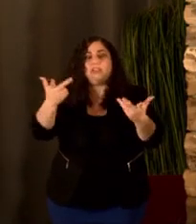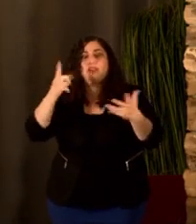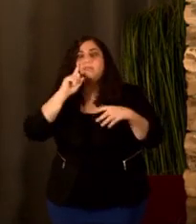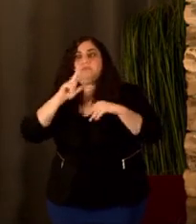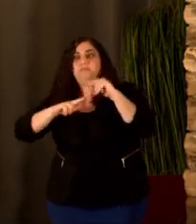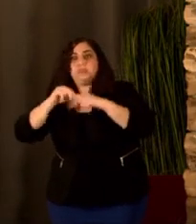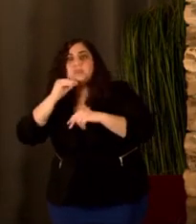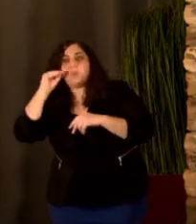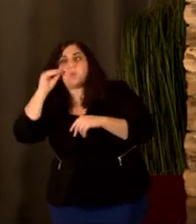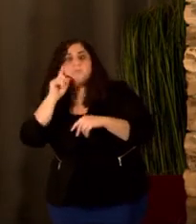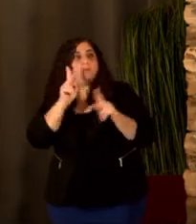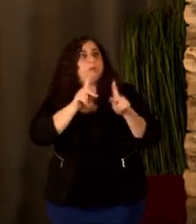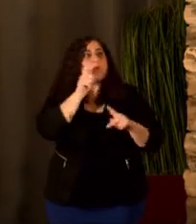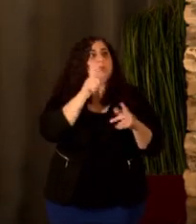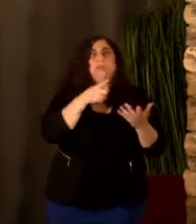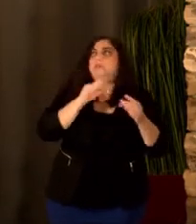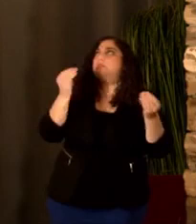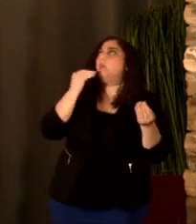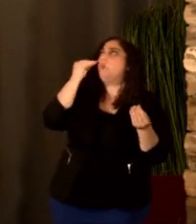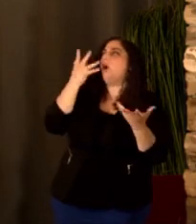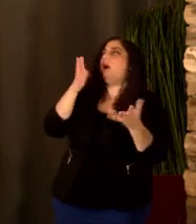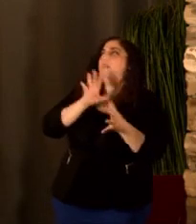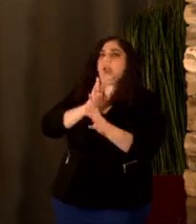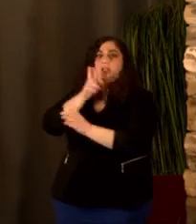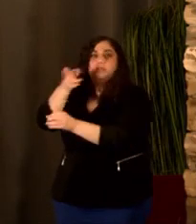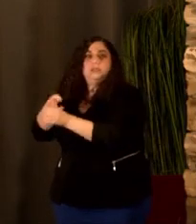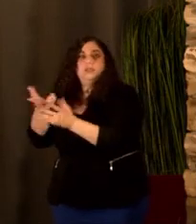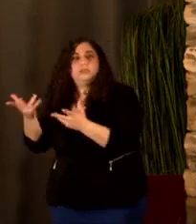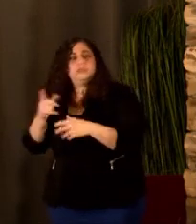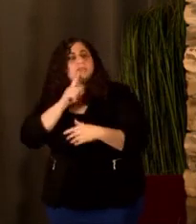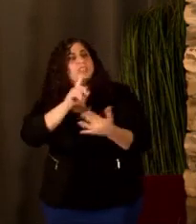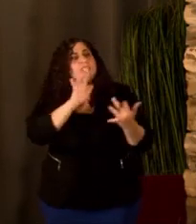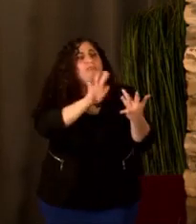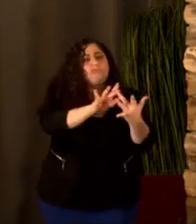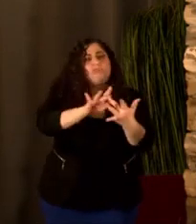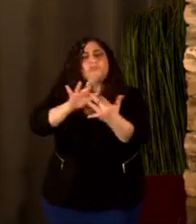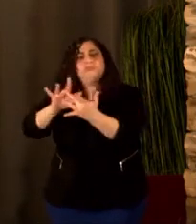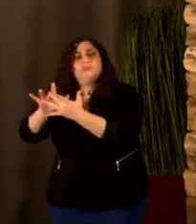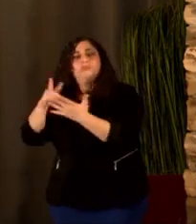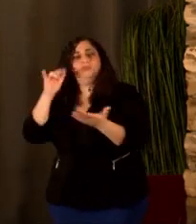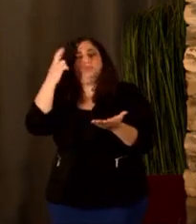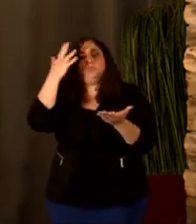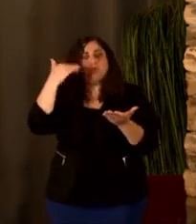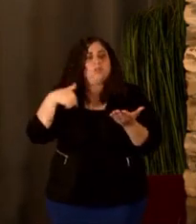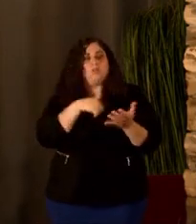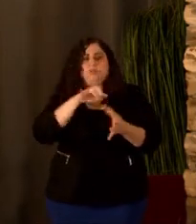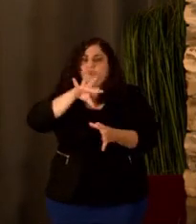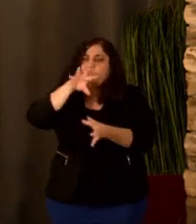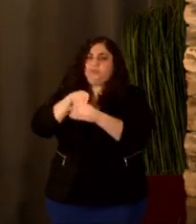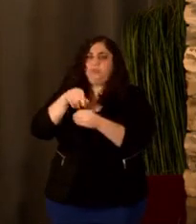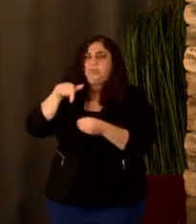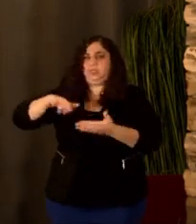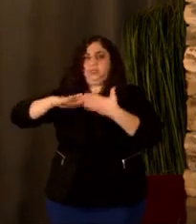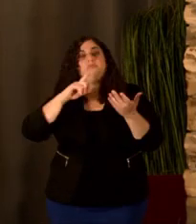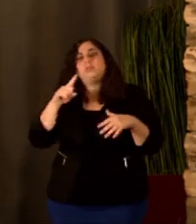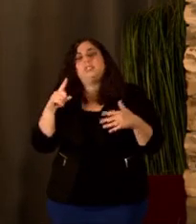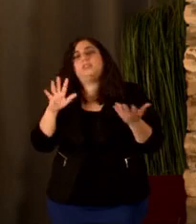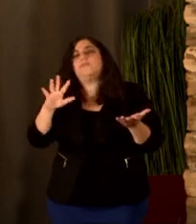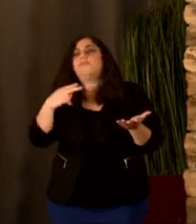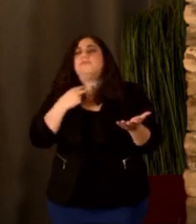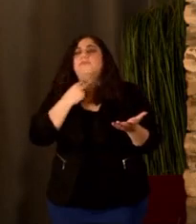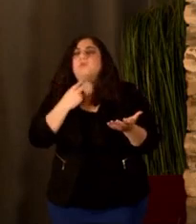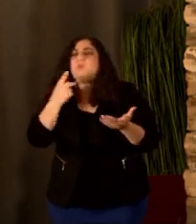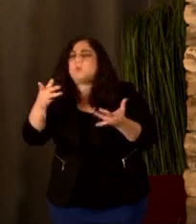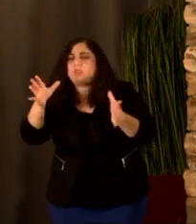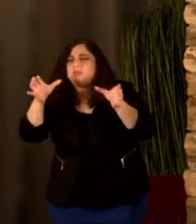are built, recognizing that we are all part of a community, and the community's voice should always be heard that